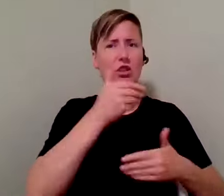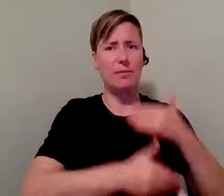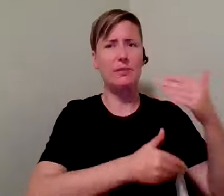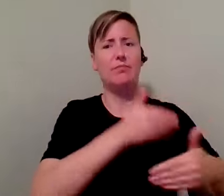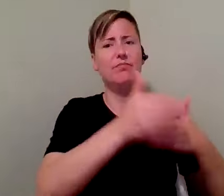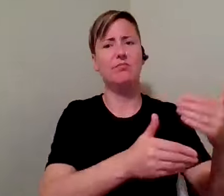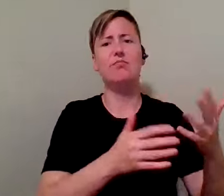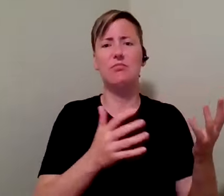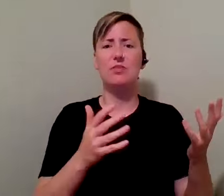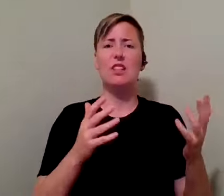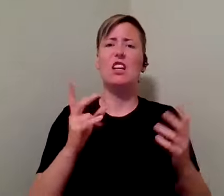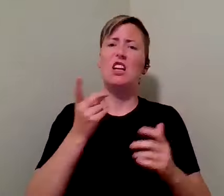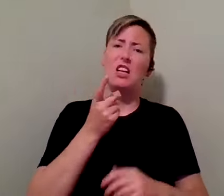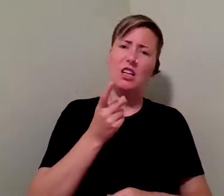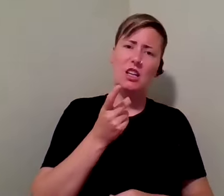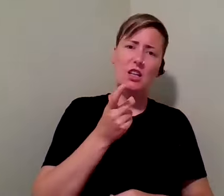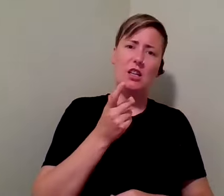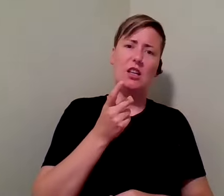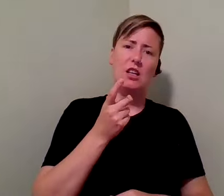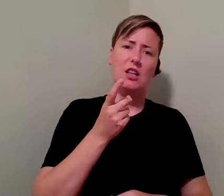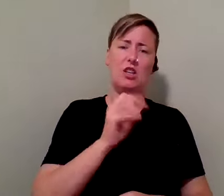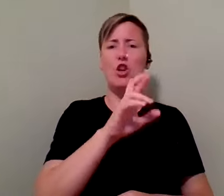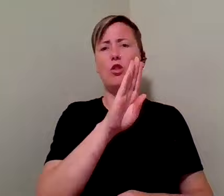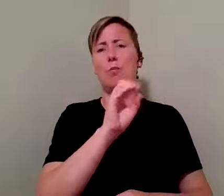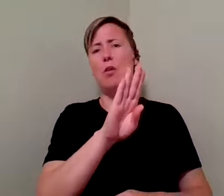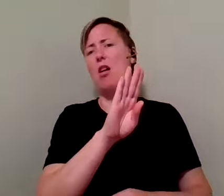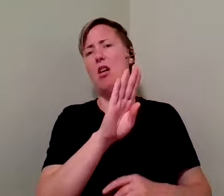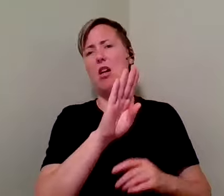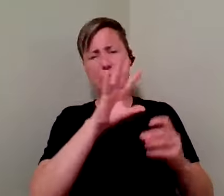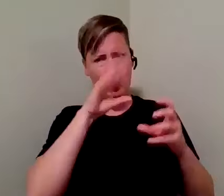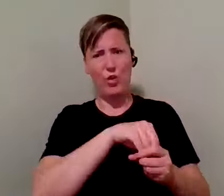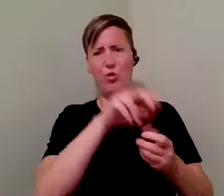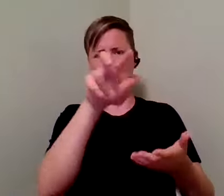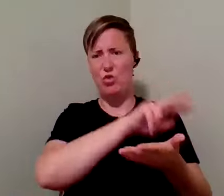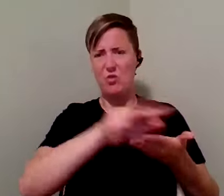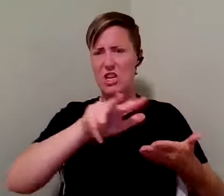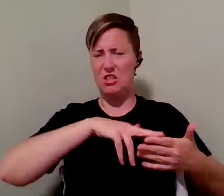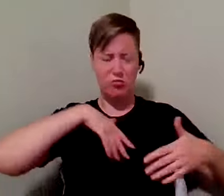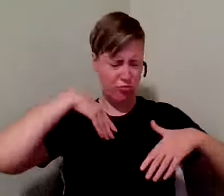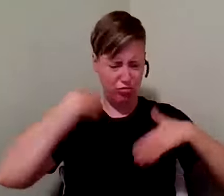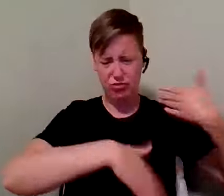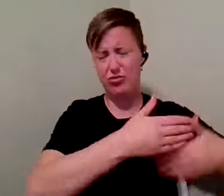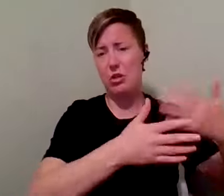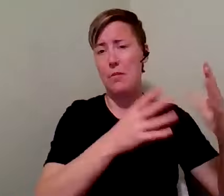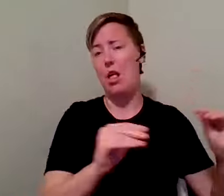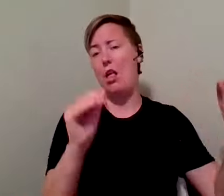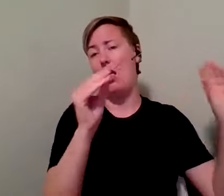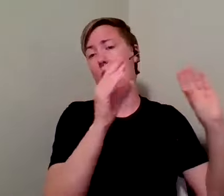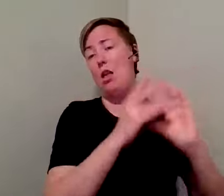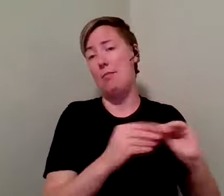Dr. Bob did them in 3 weeks. None of this 90-day nonsense. Get with the program, blah, blah, blah, blah. I said,